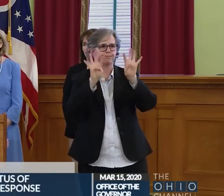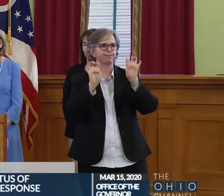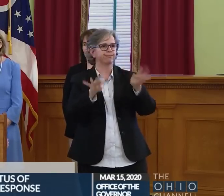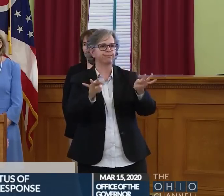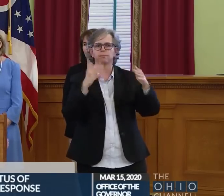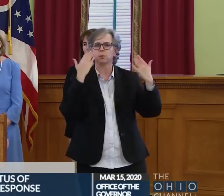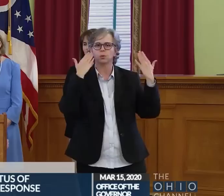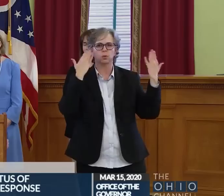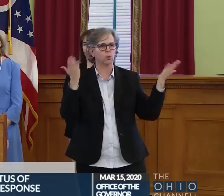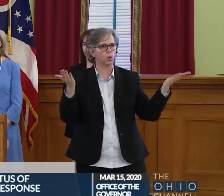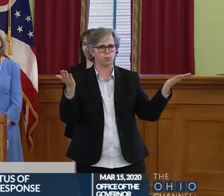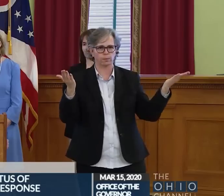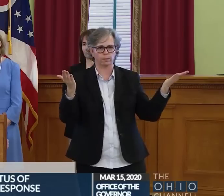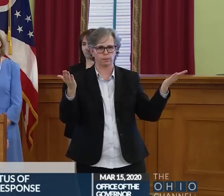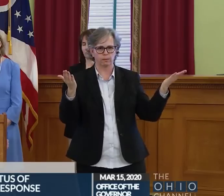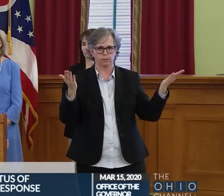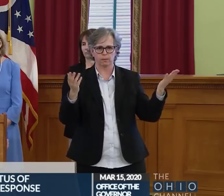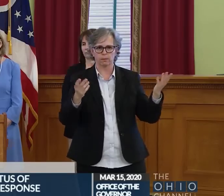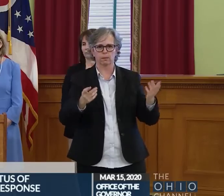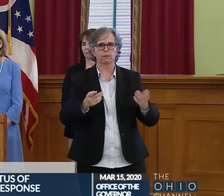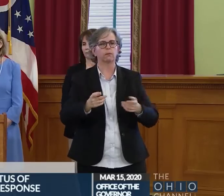It will be in effect as long as it needs to.